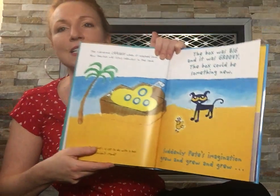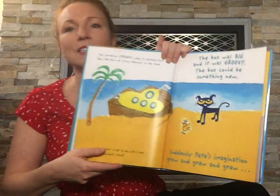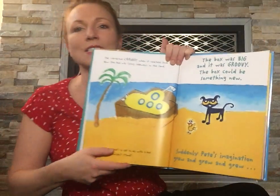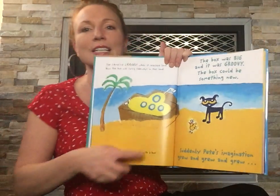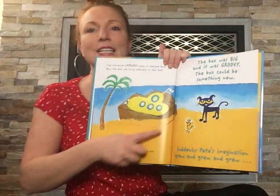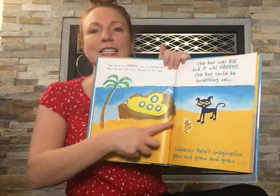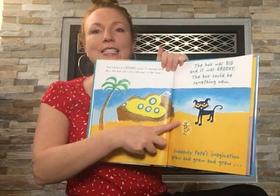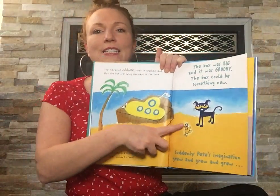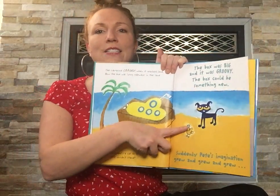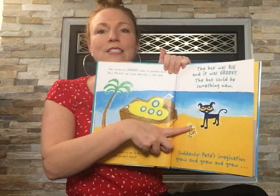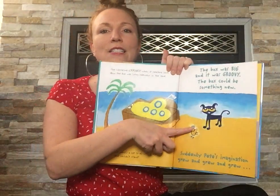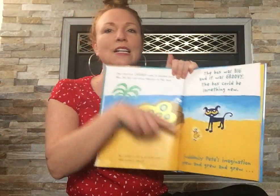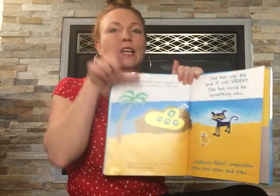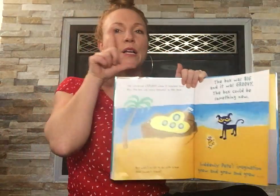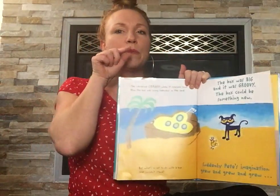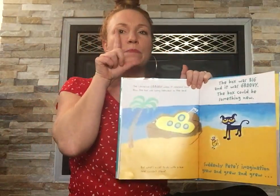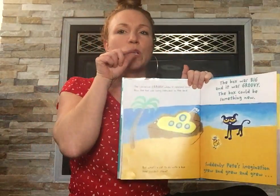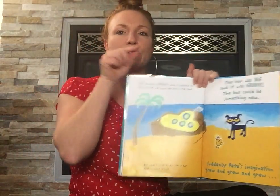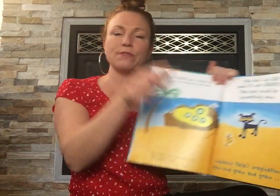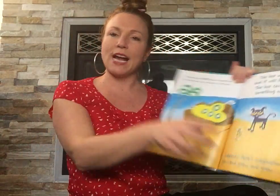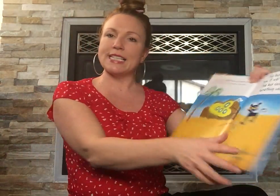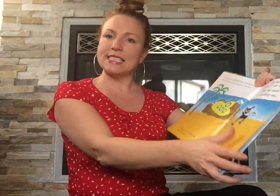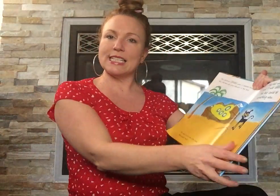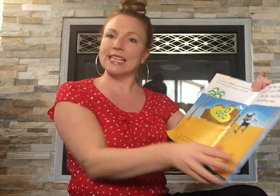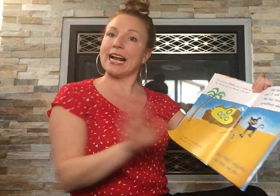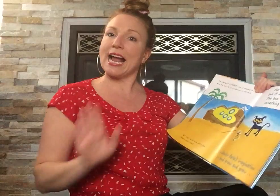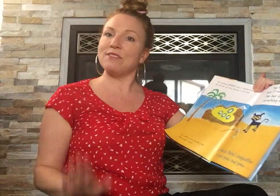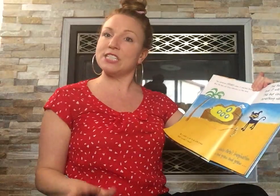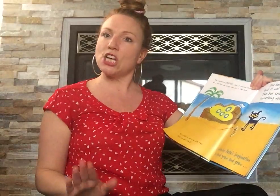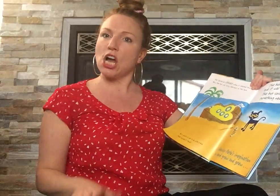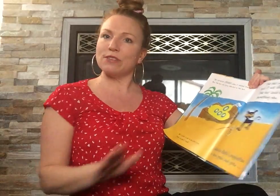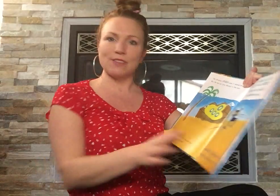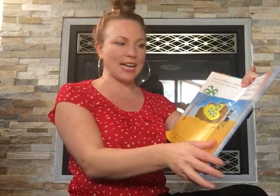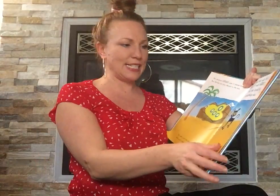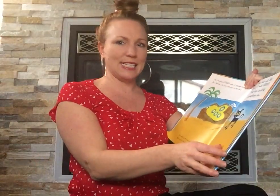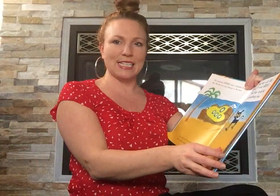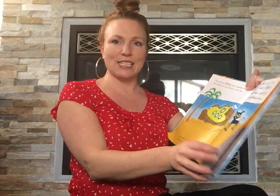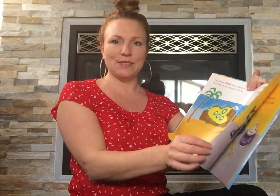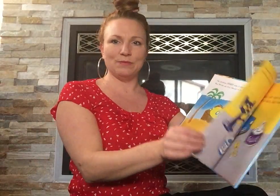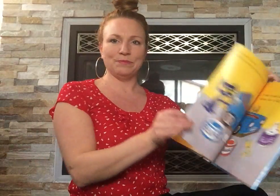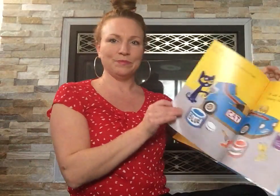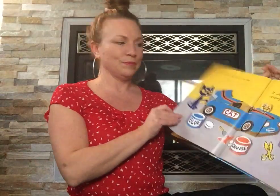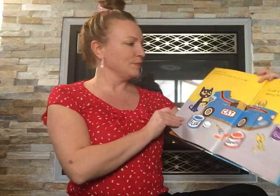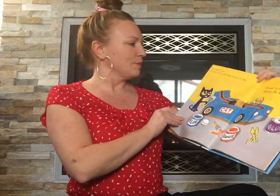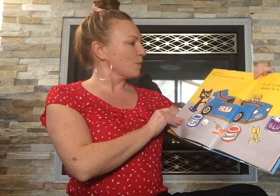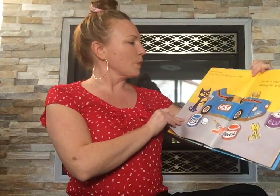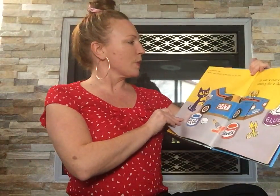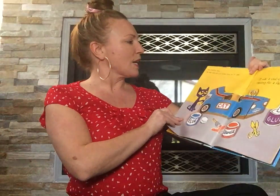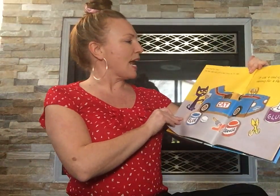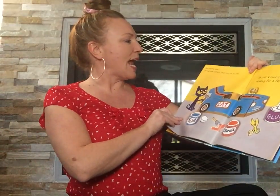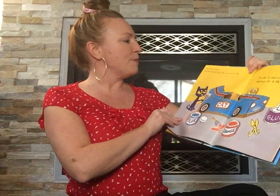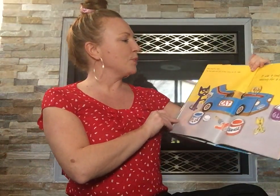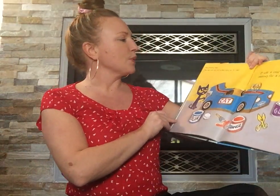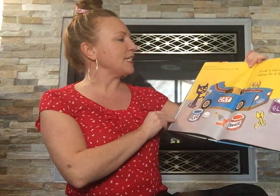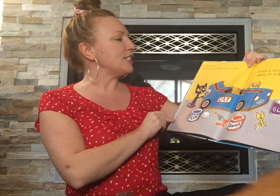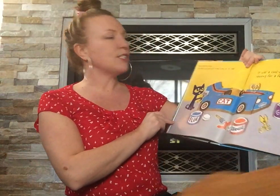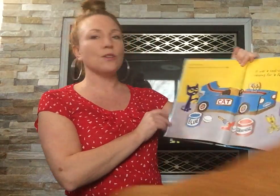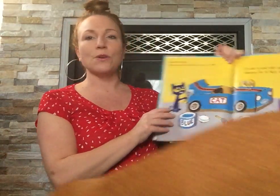Looks like he has a little bird friend, like I have a dog friend here. And pretty